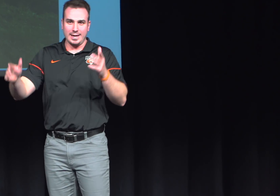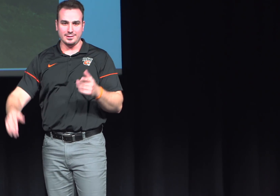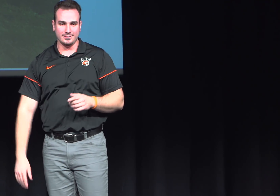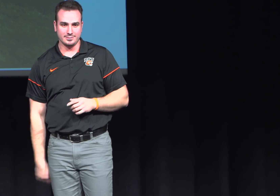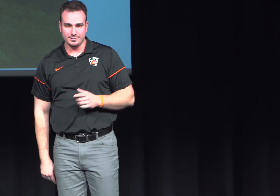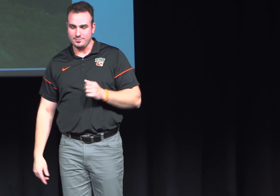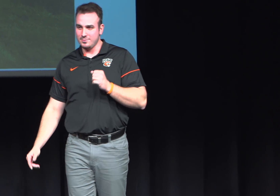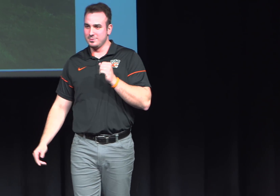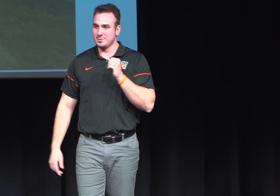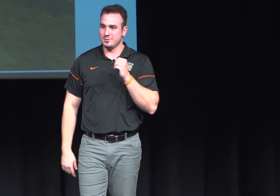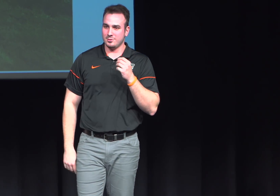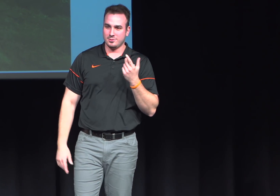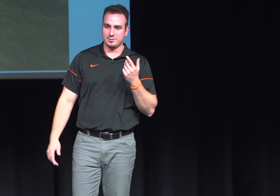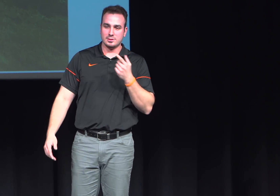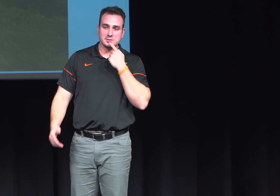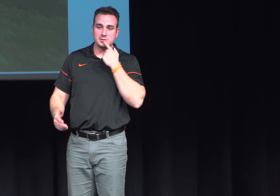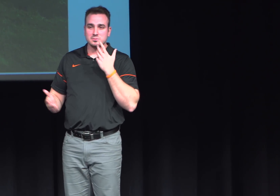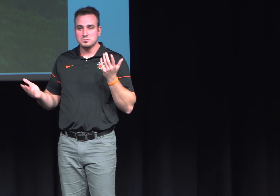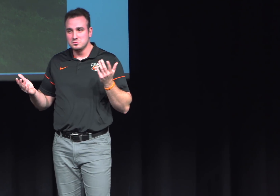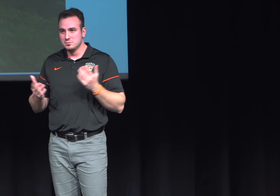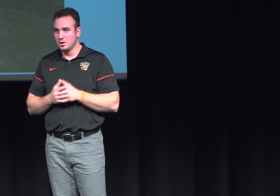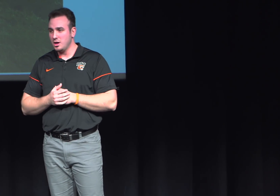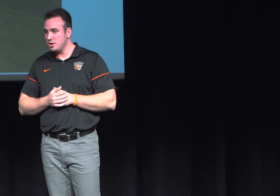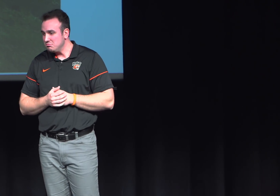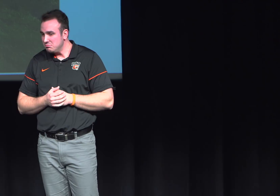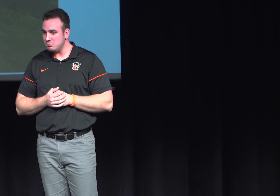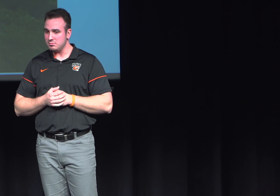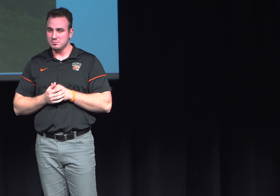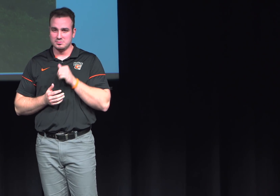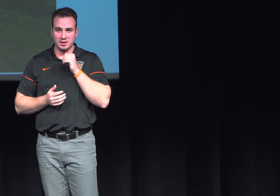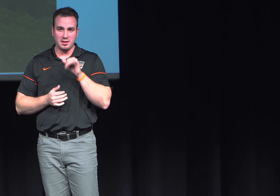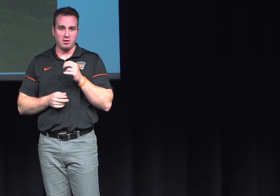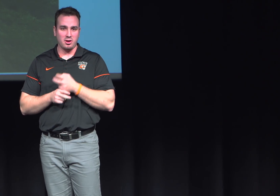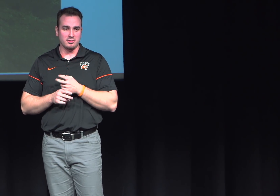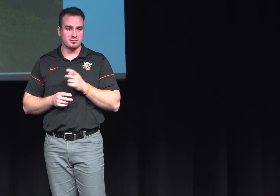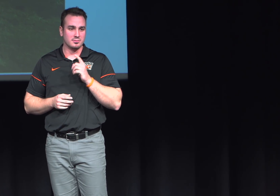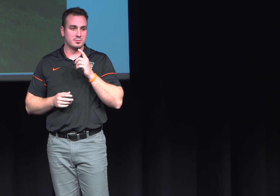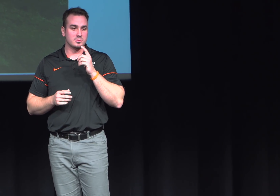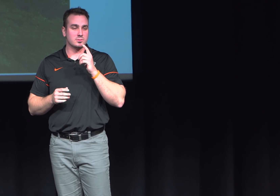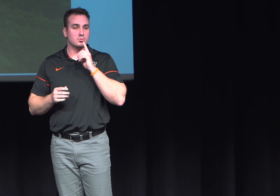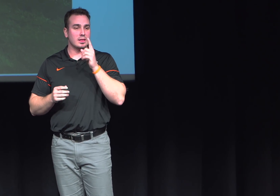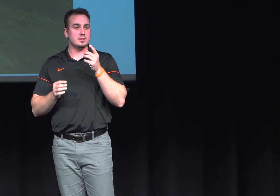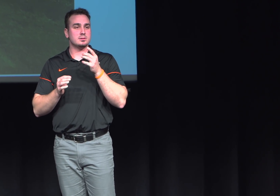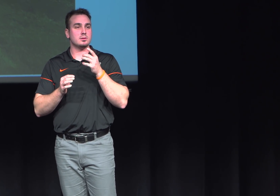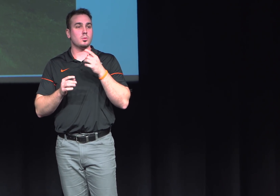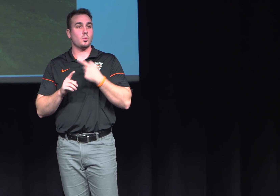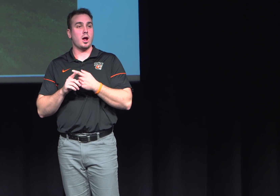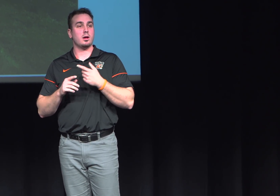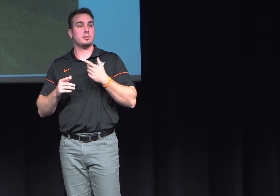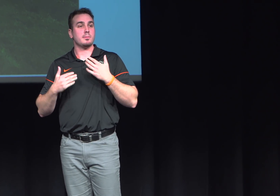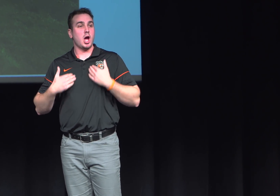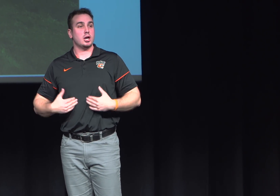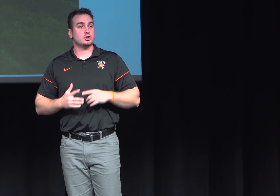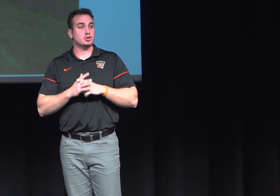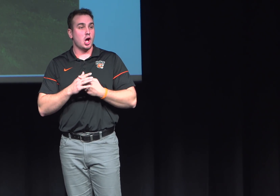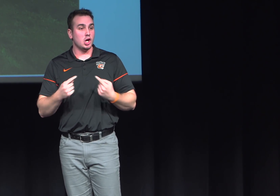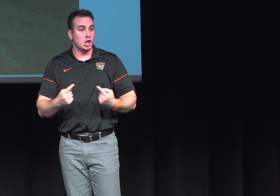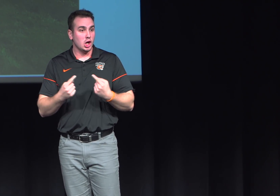Looks great in this picture. And he explained that it really wasn't that hard. When he's running hard and his body